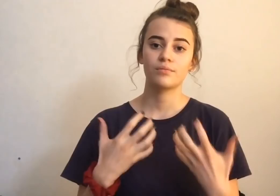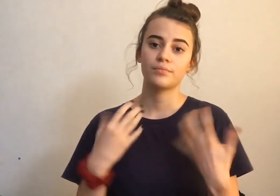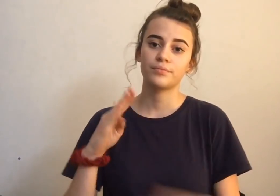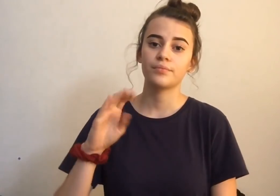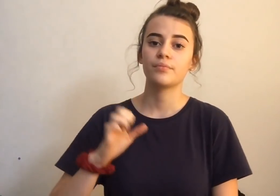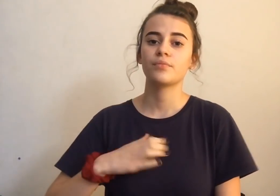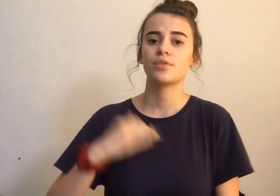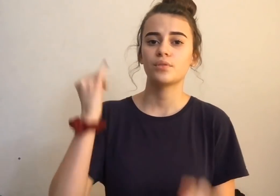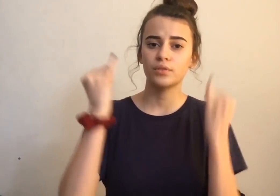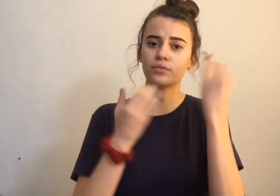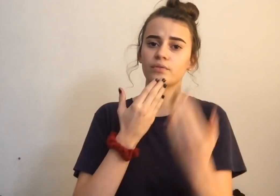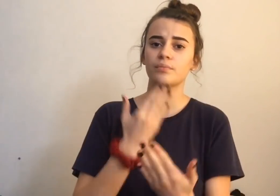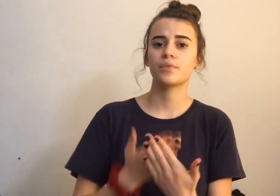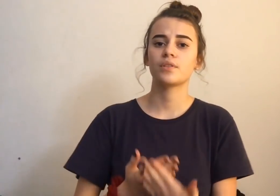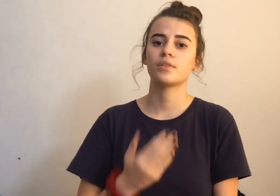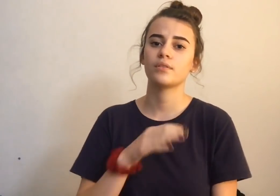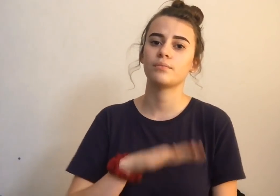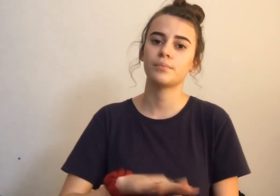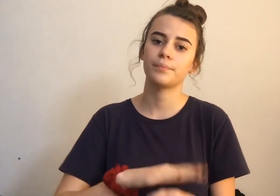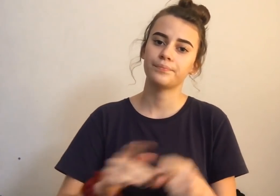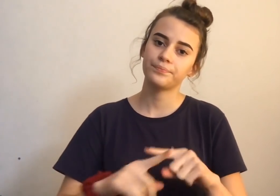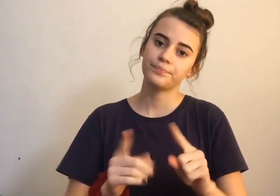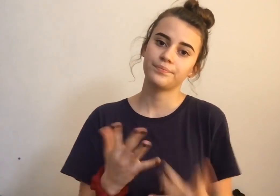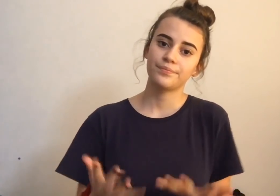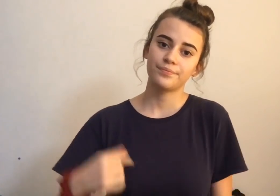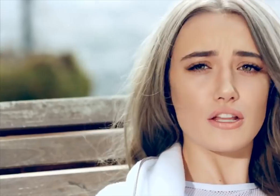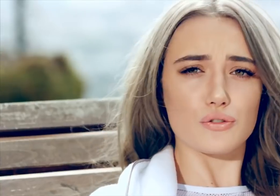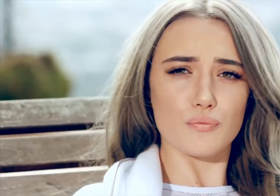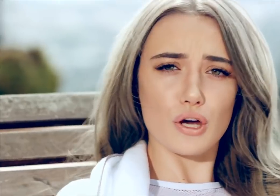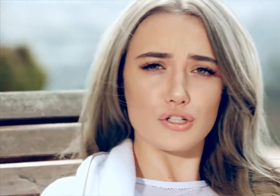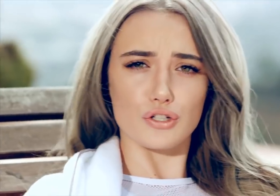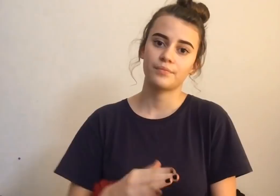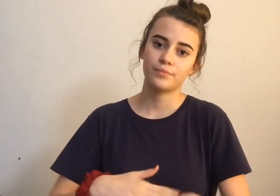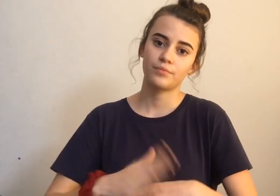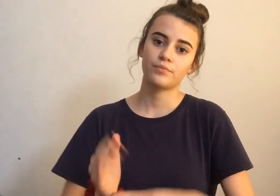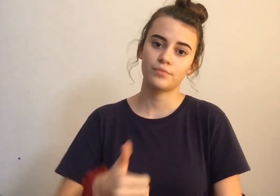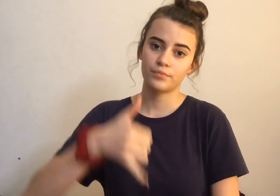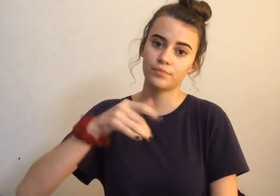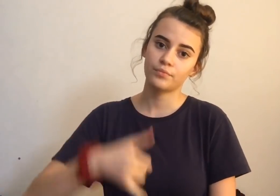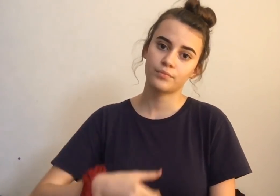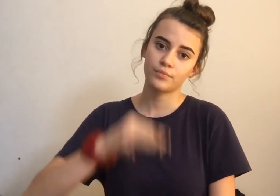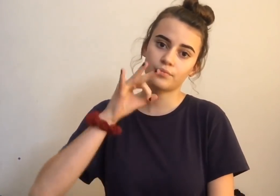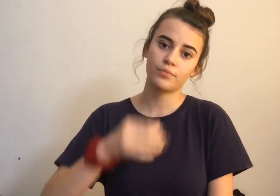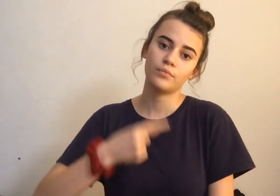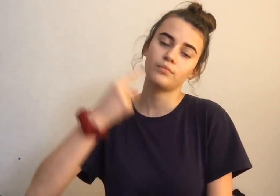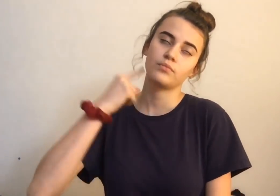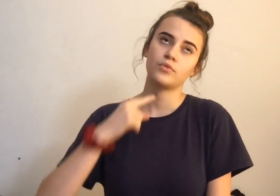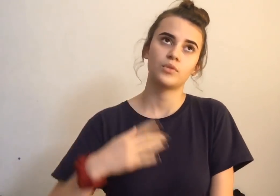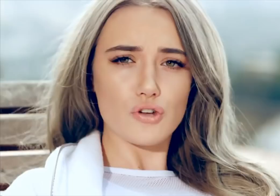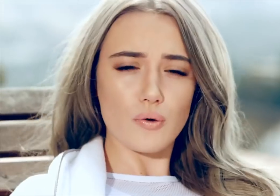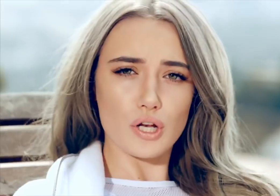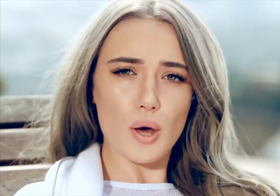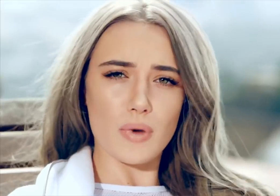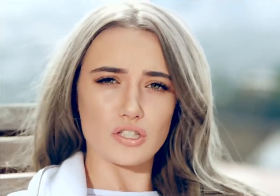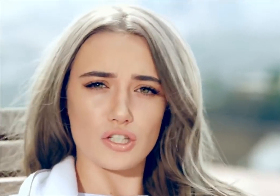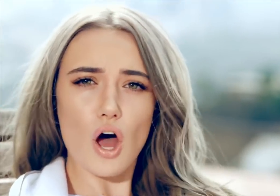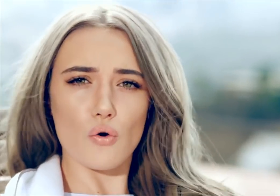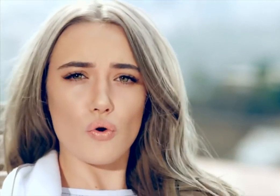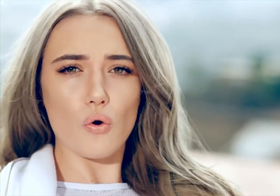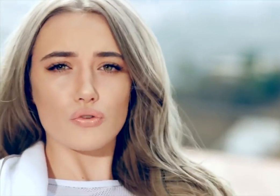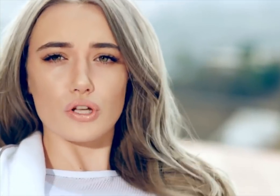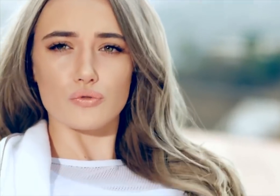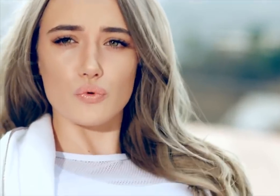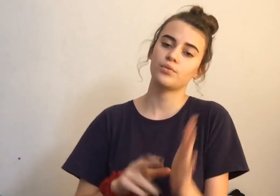wanna be. I wonder if I'm good enough, or maybe I've just had too much to drink, to smoke, to swallow. I'm drowning up